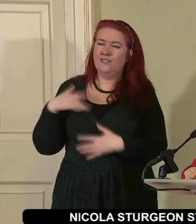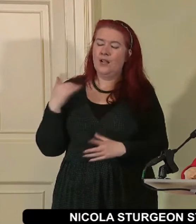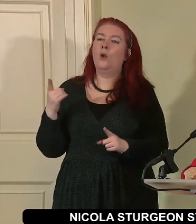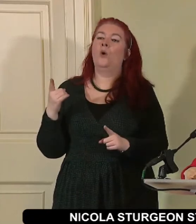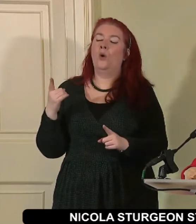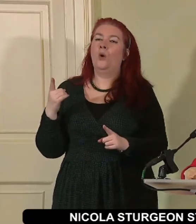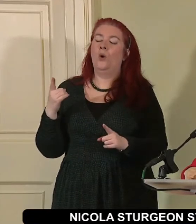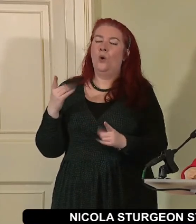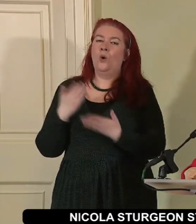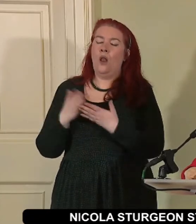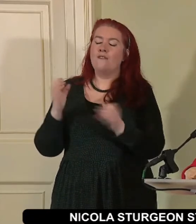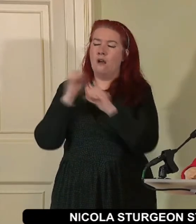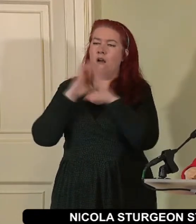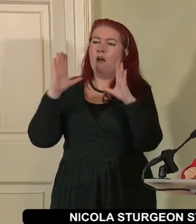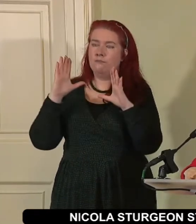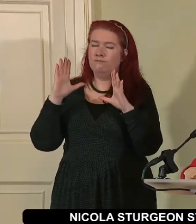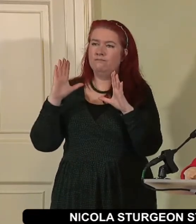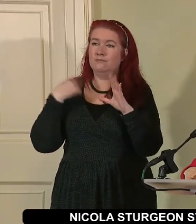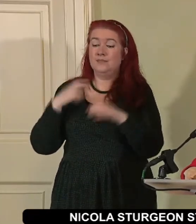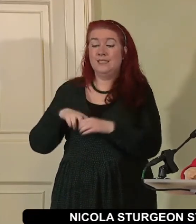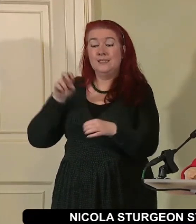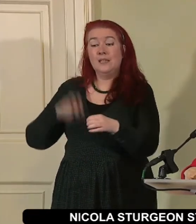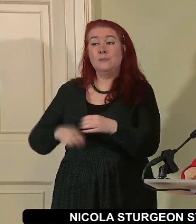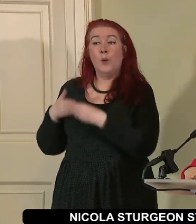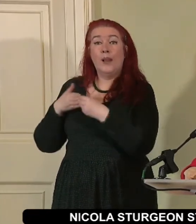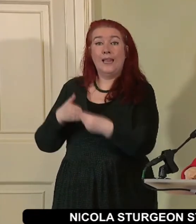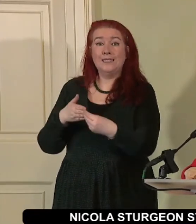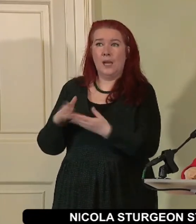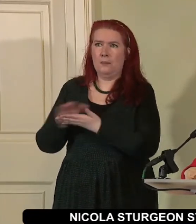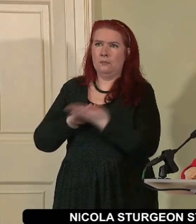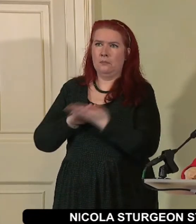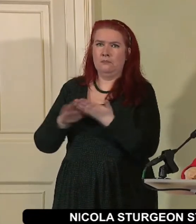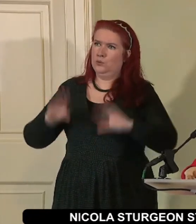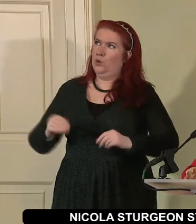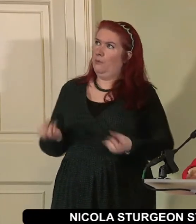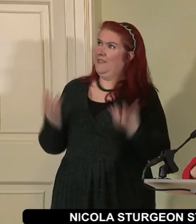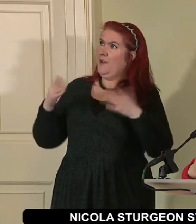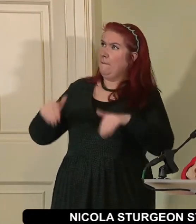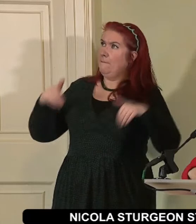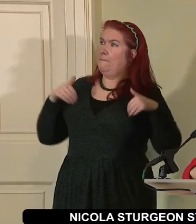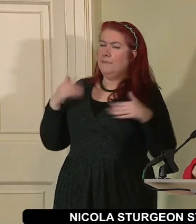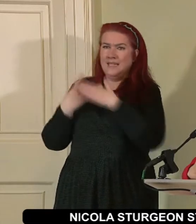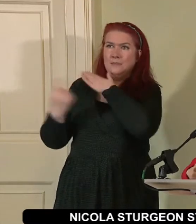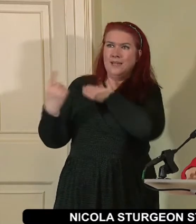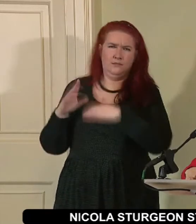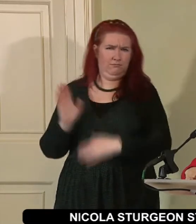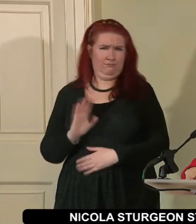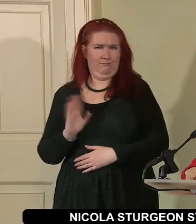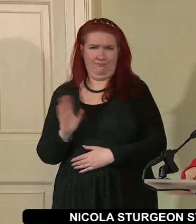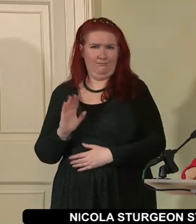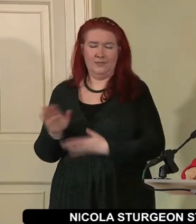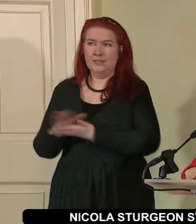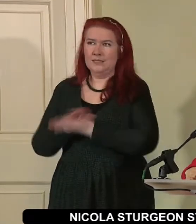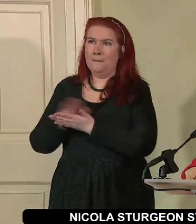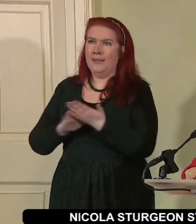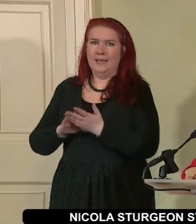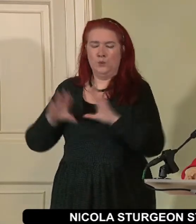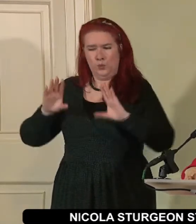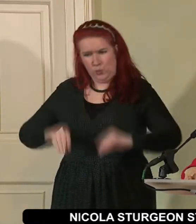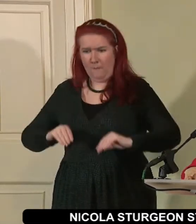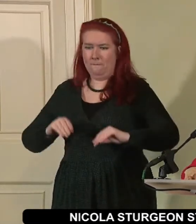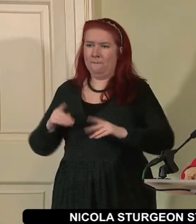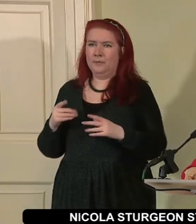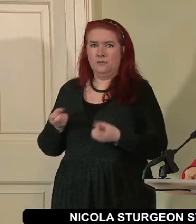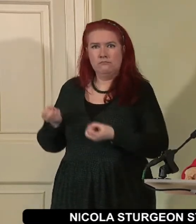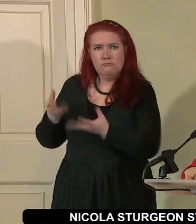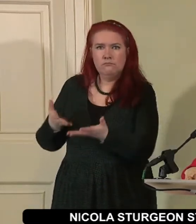that, you know, stepping down as leader doesn't mean I stop contributing to the cause of independence. It doesn't mean you stop making a contribution. Everybody